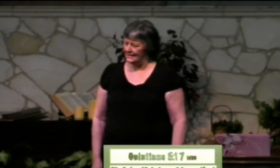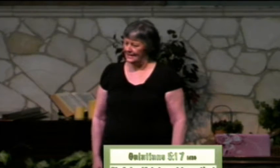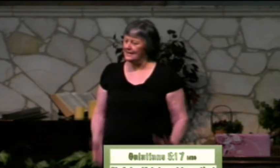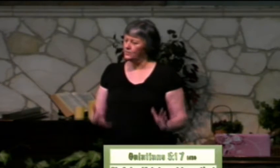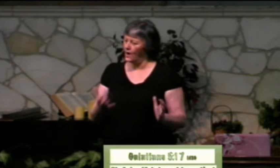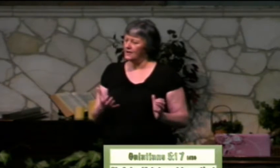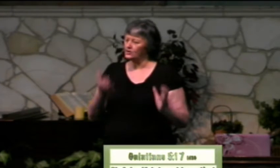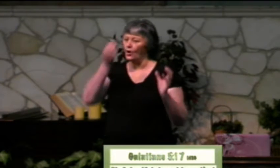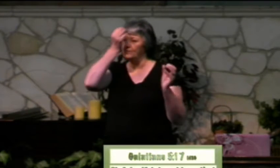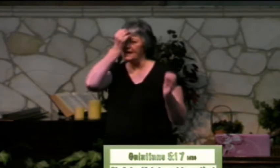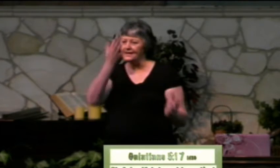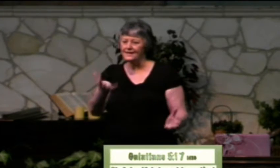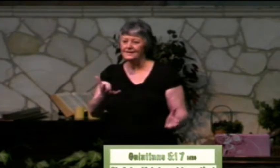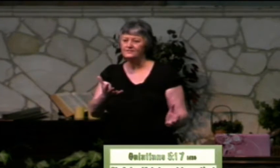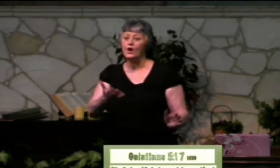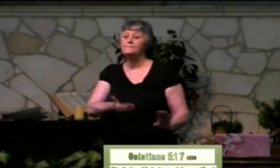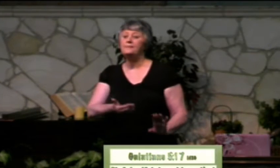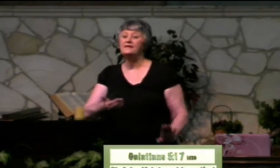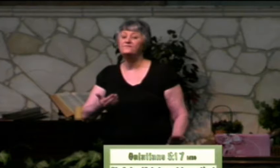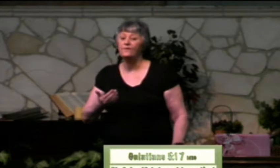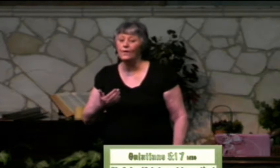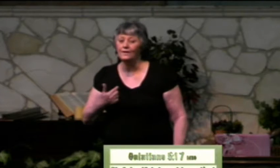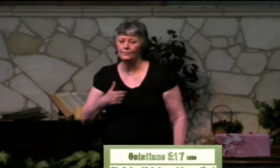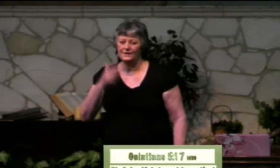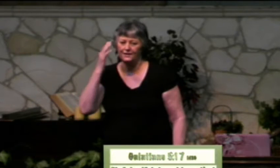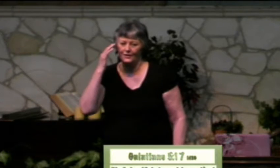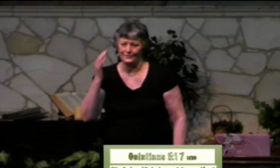He wants obedience before we know.